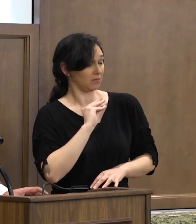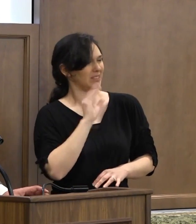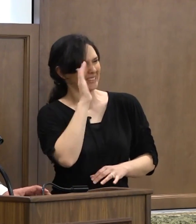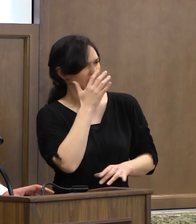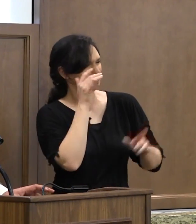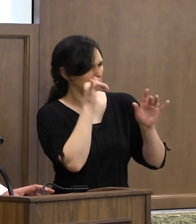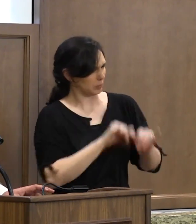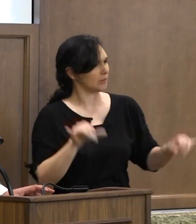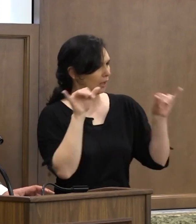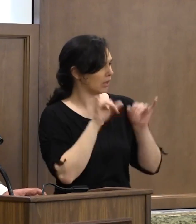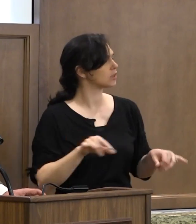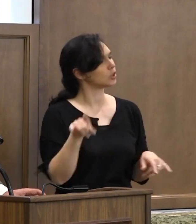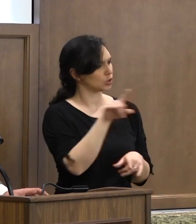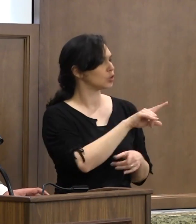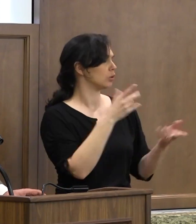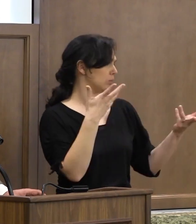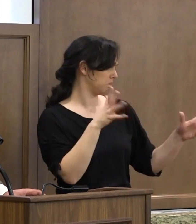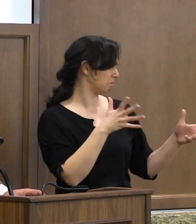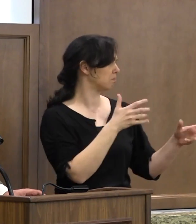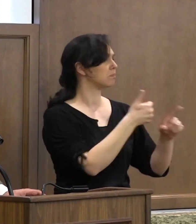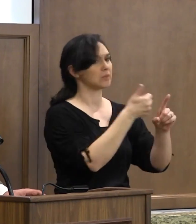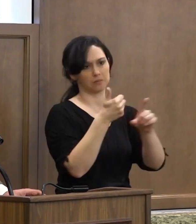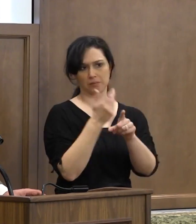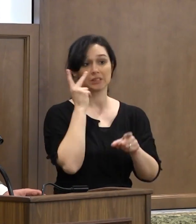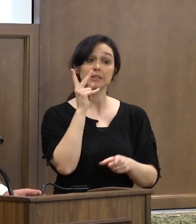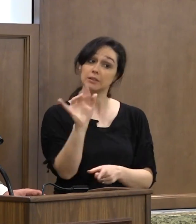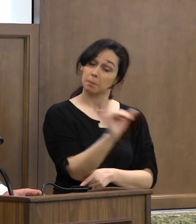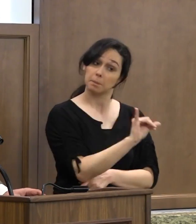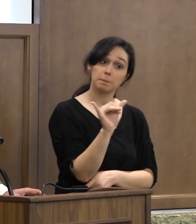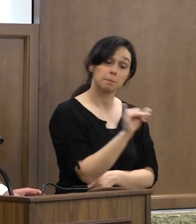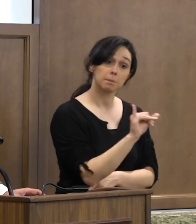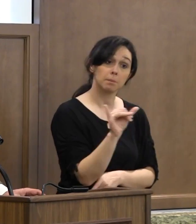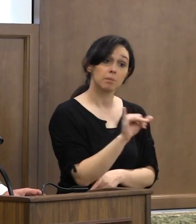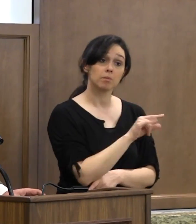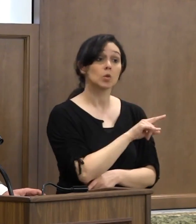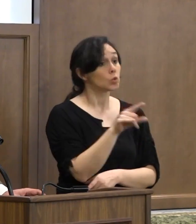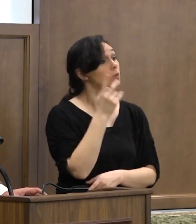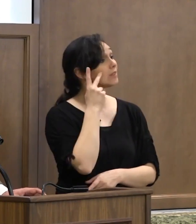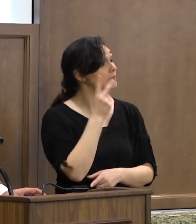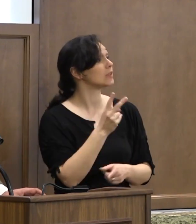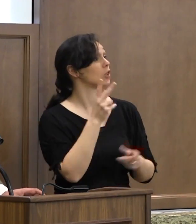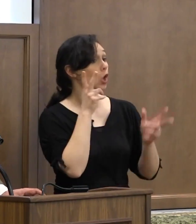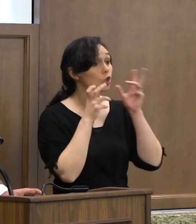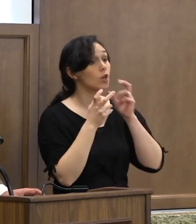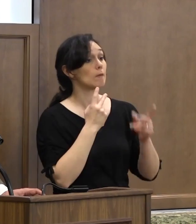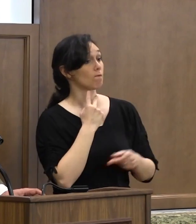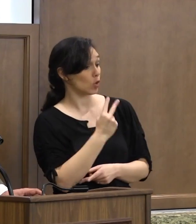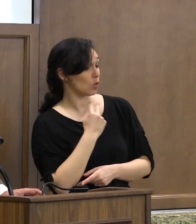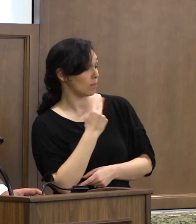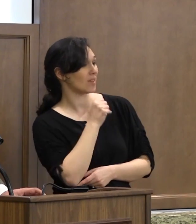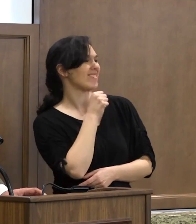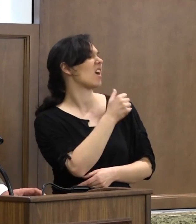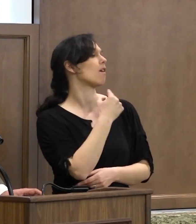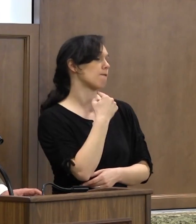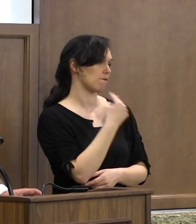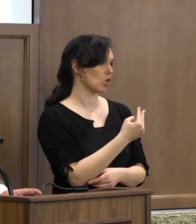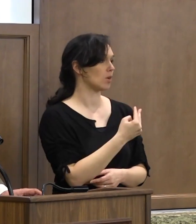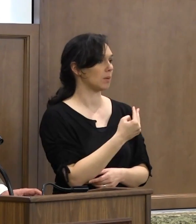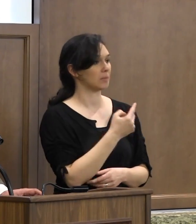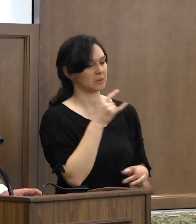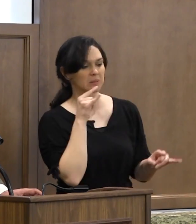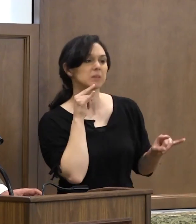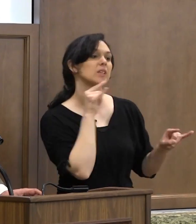redundant. You have, after all, seen what I have seen. You have seen or heard verbal and nonverbal slights,